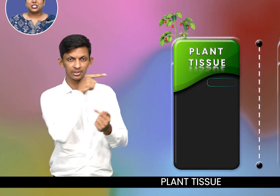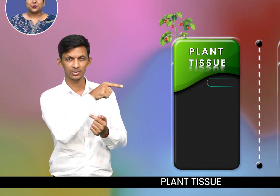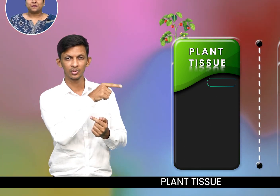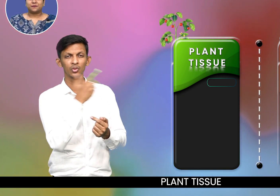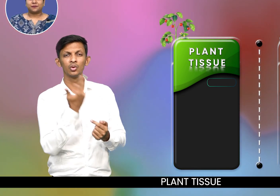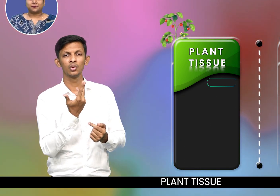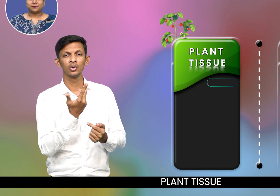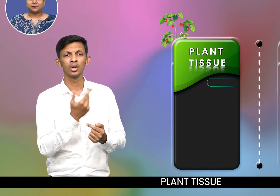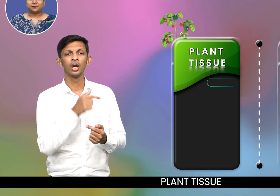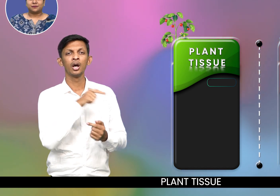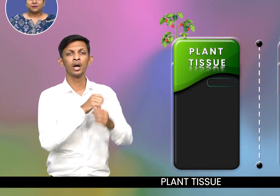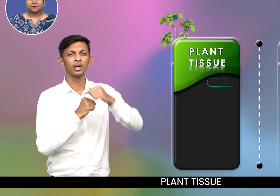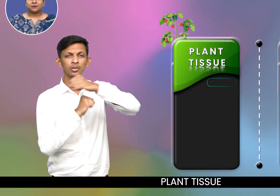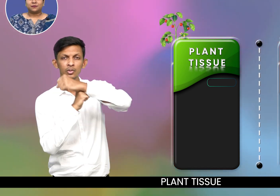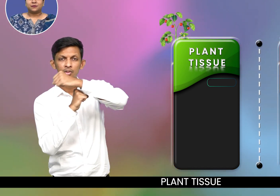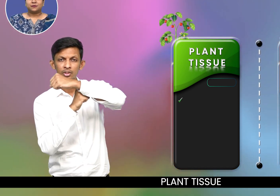Plant tissue.